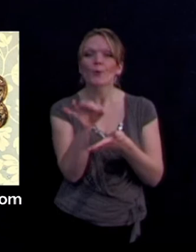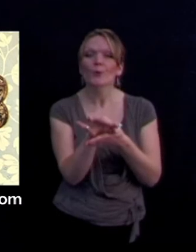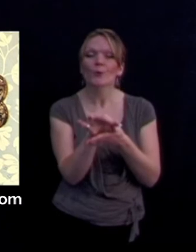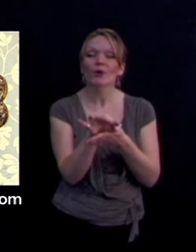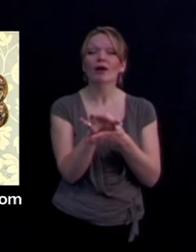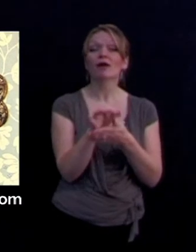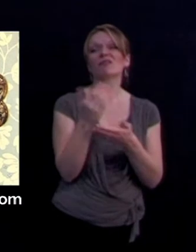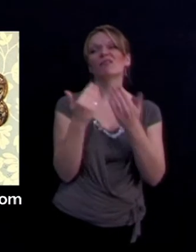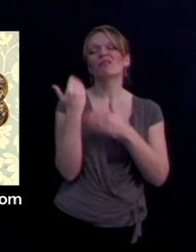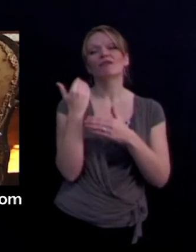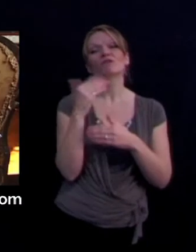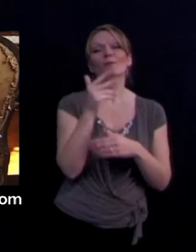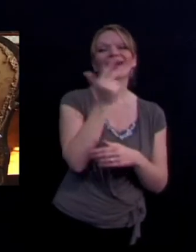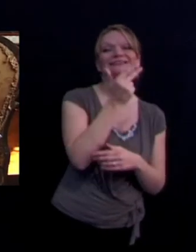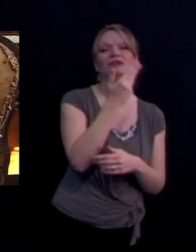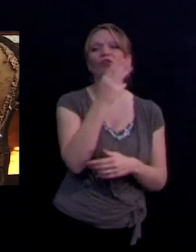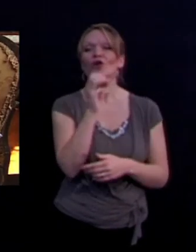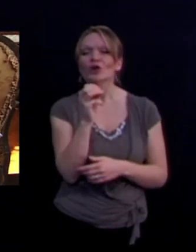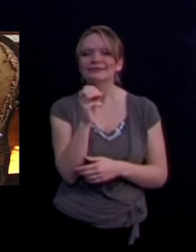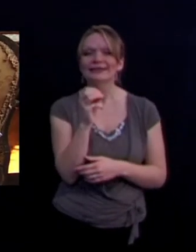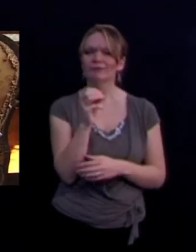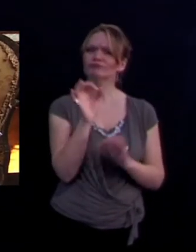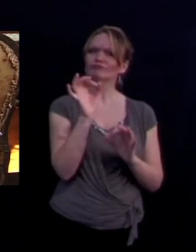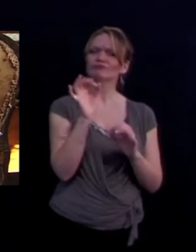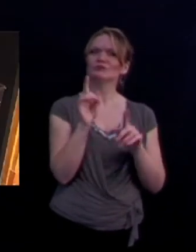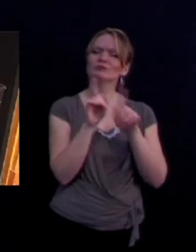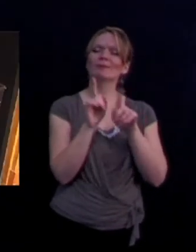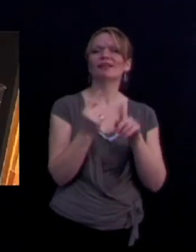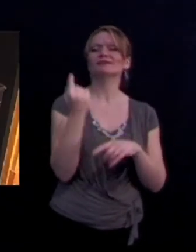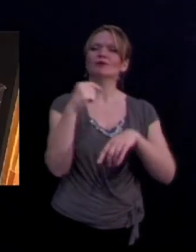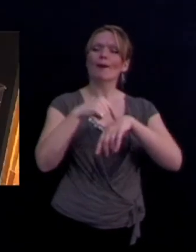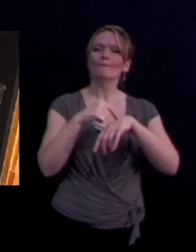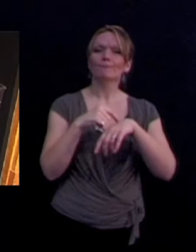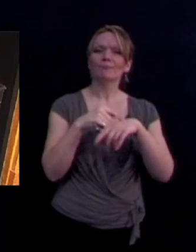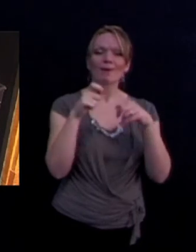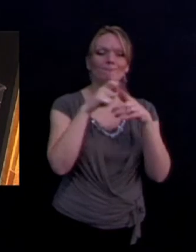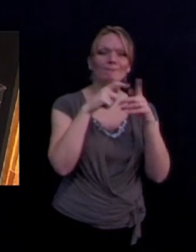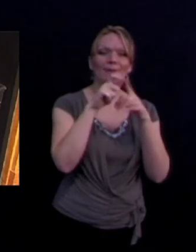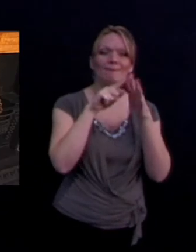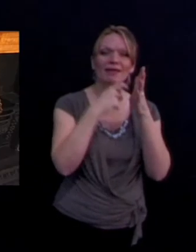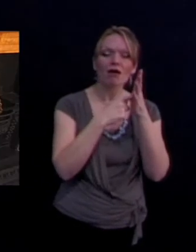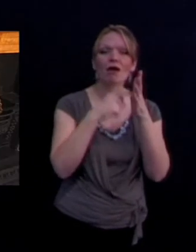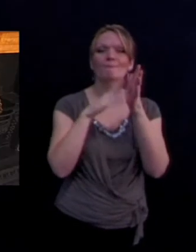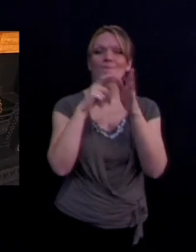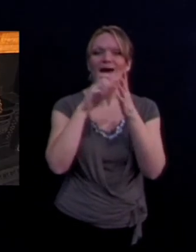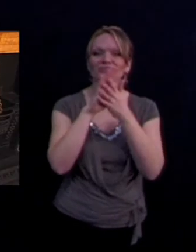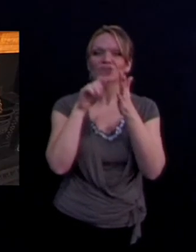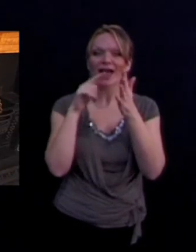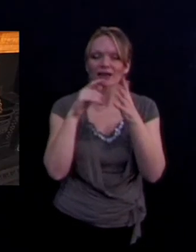in here dates mainly from the 1830s and is typical of the time. Papier-mâché, varnished in black and